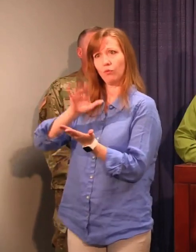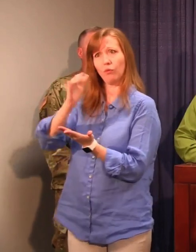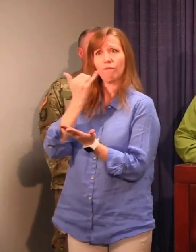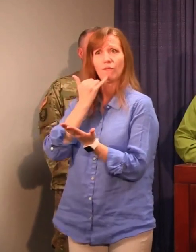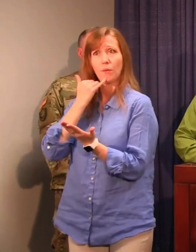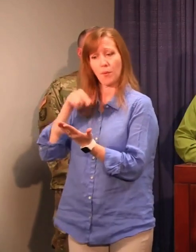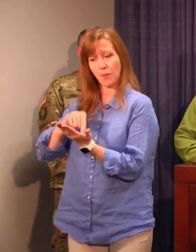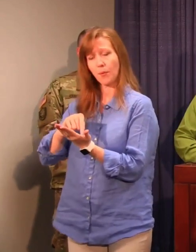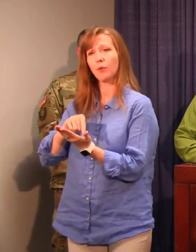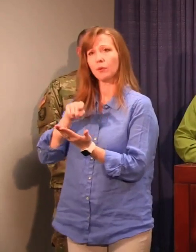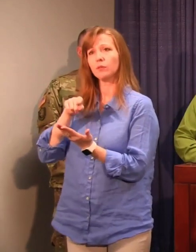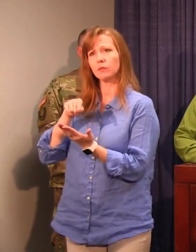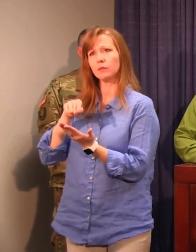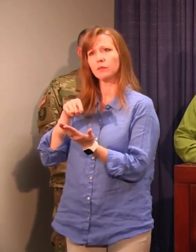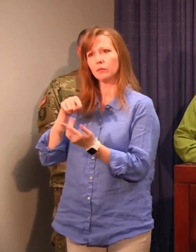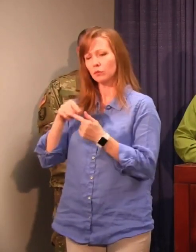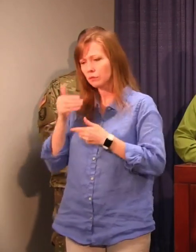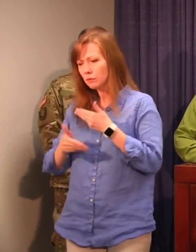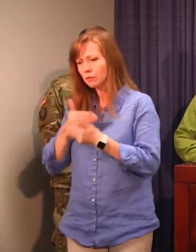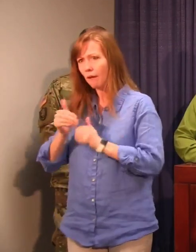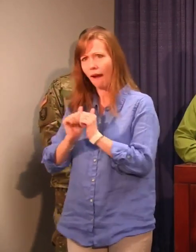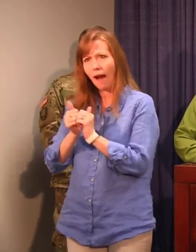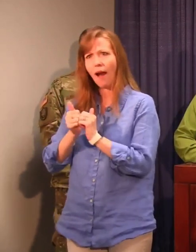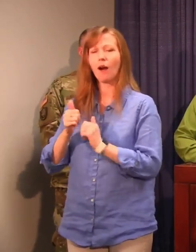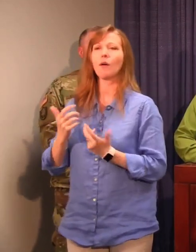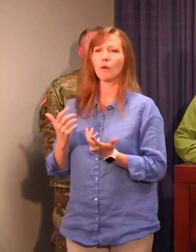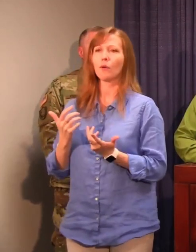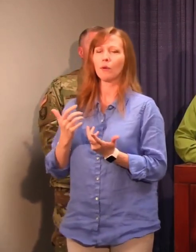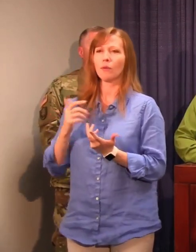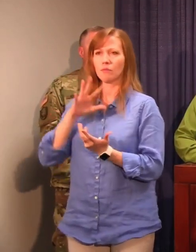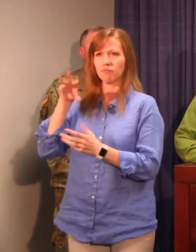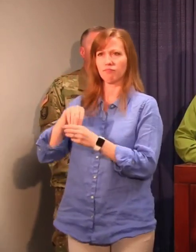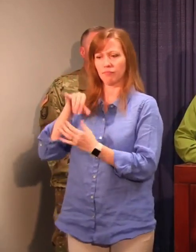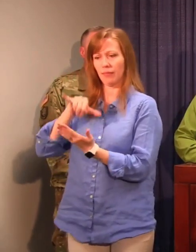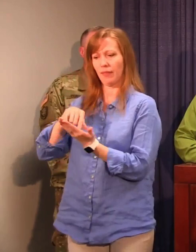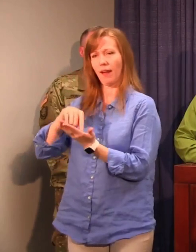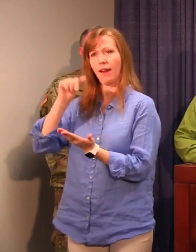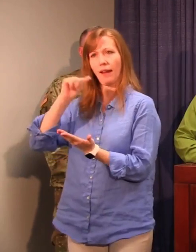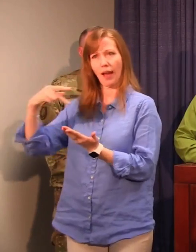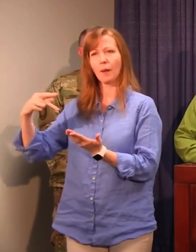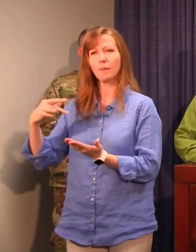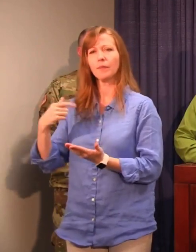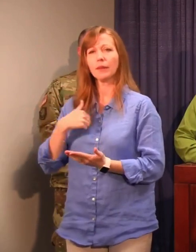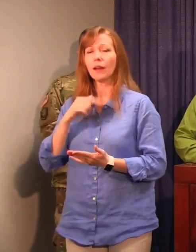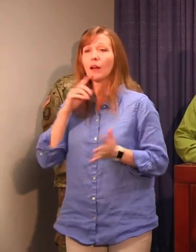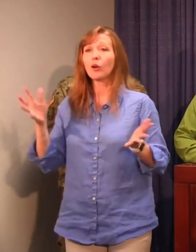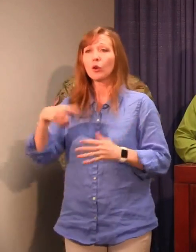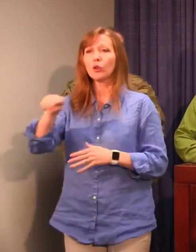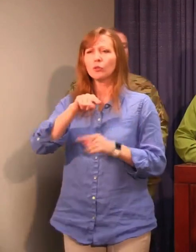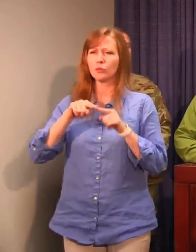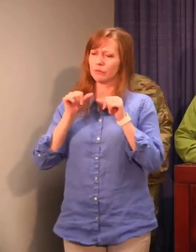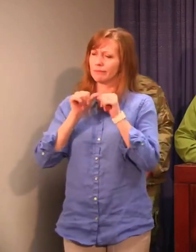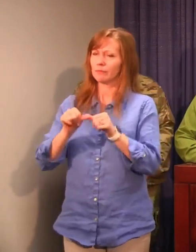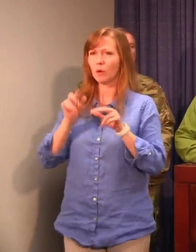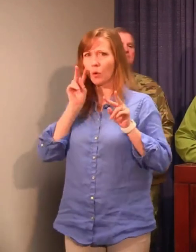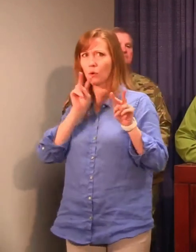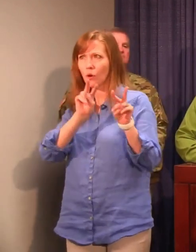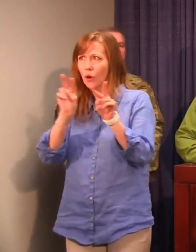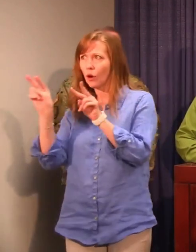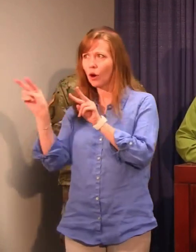to make sure they're taking advantage of that. And I would encourage people to always be vigilant, and you